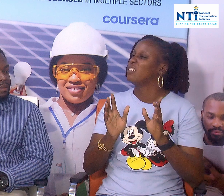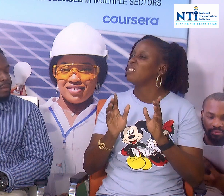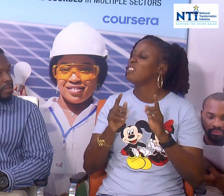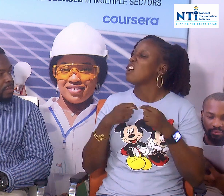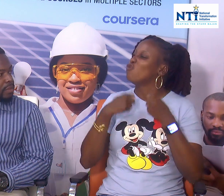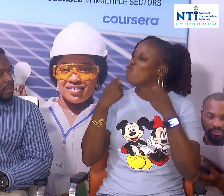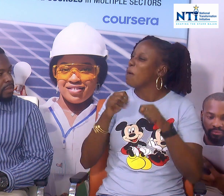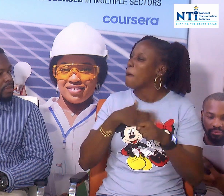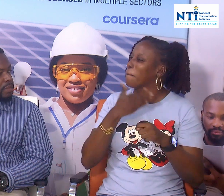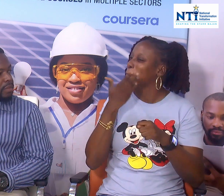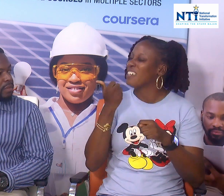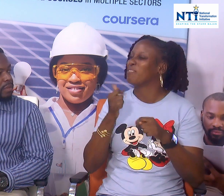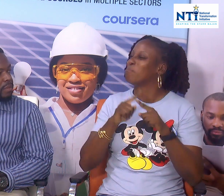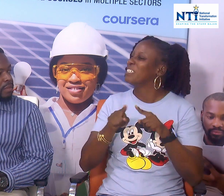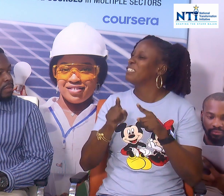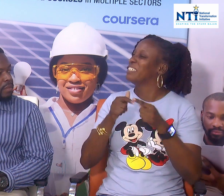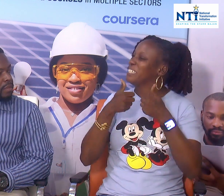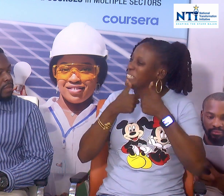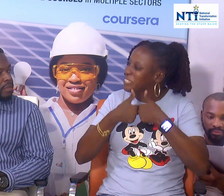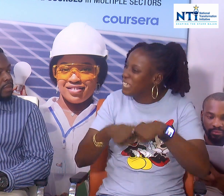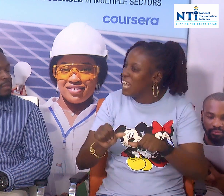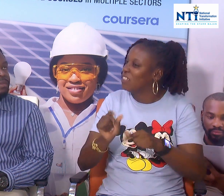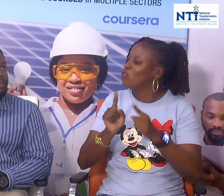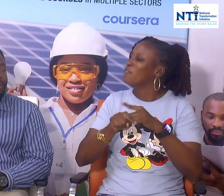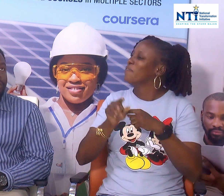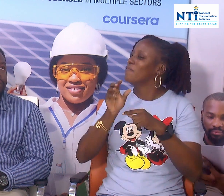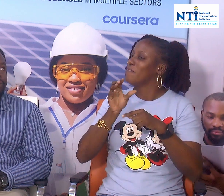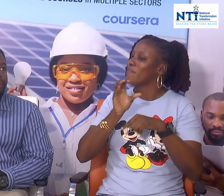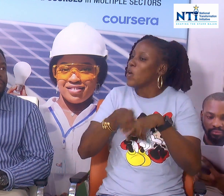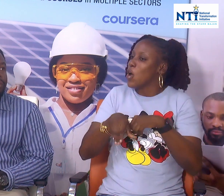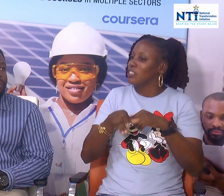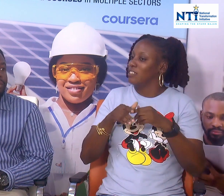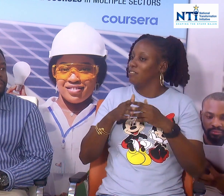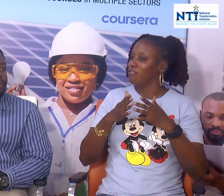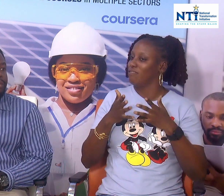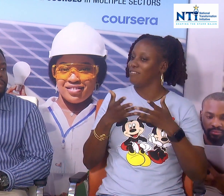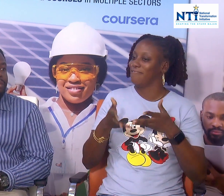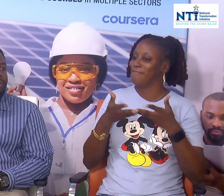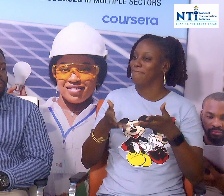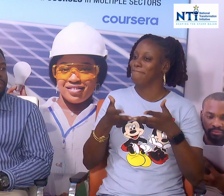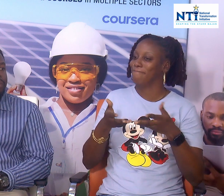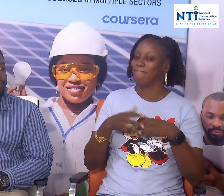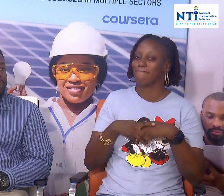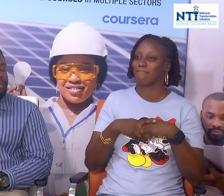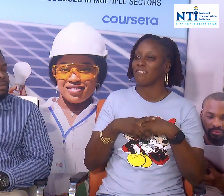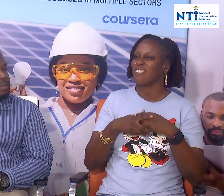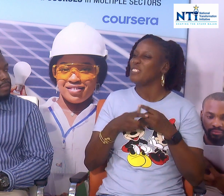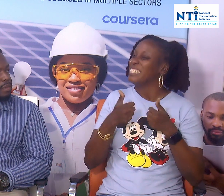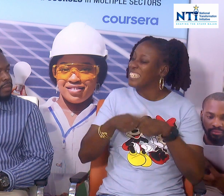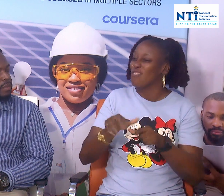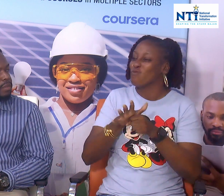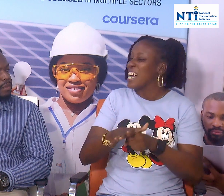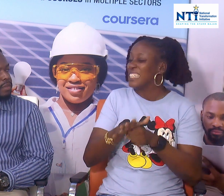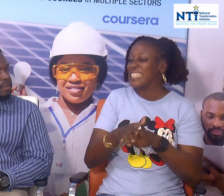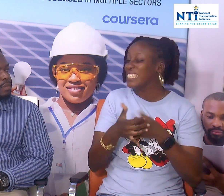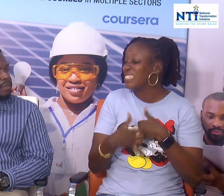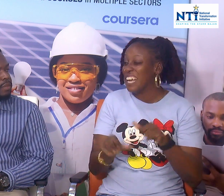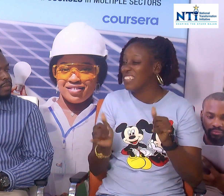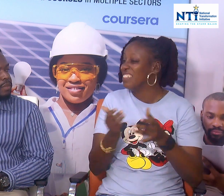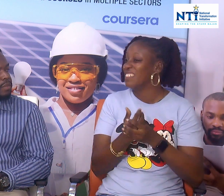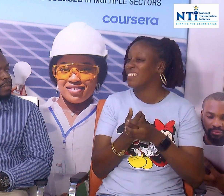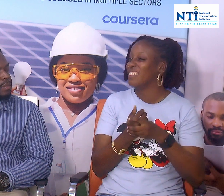scream. But I really try my best. I, you know, focus and